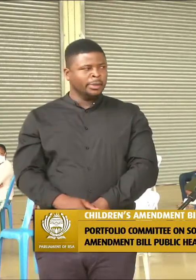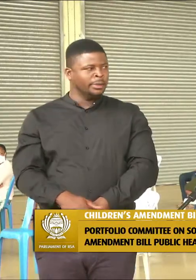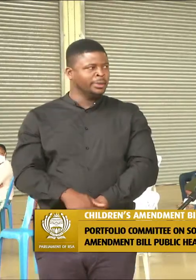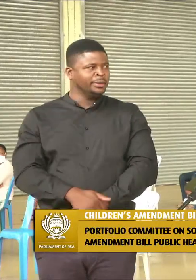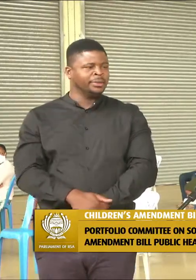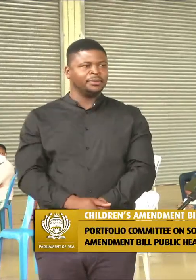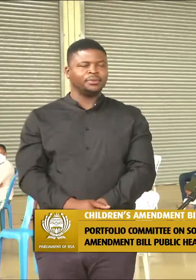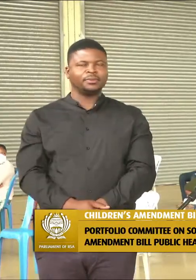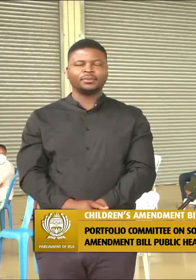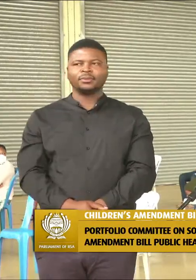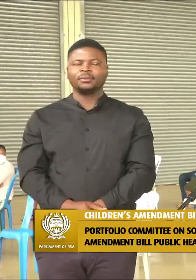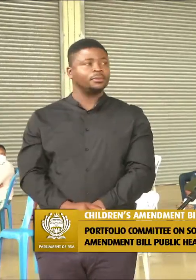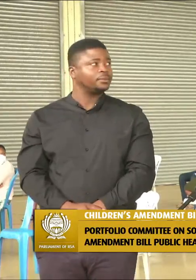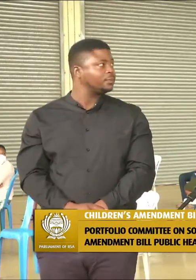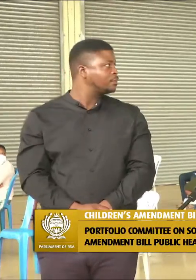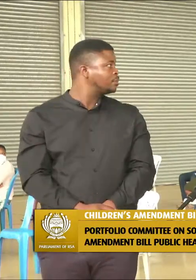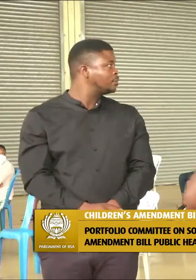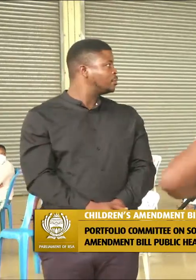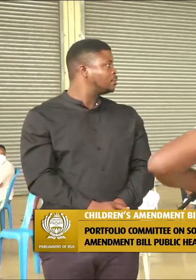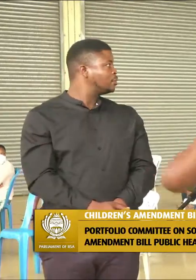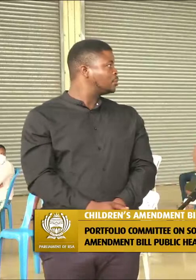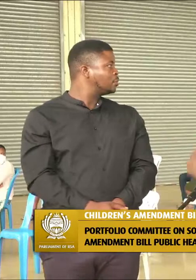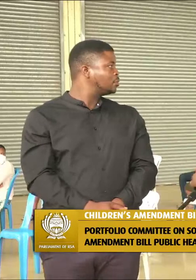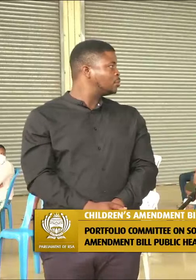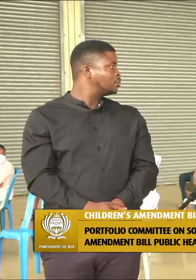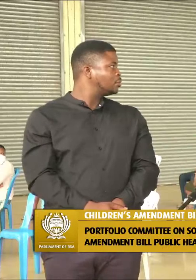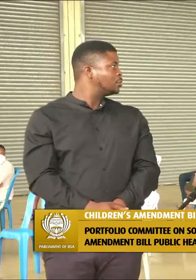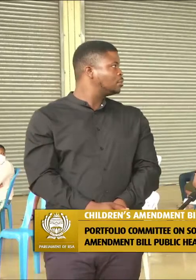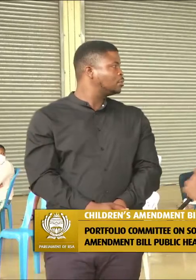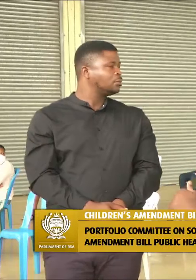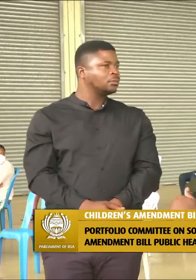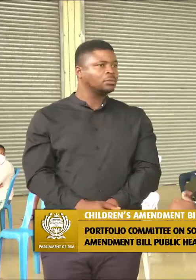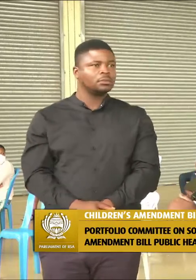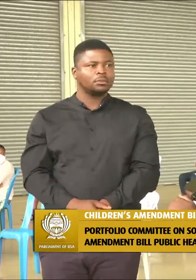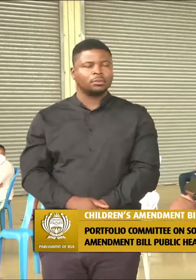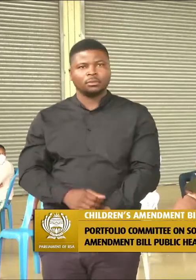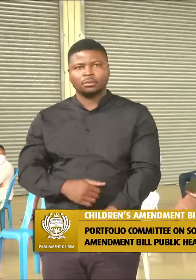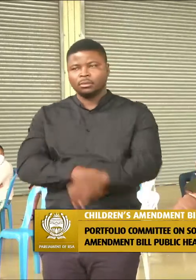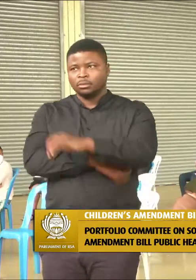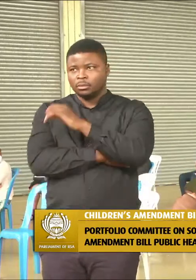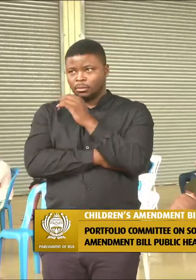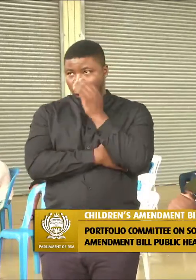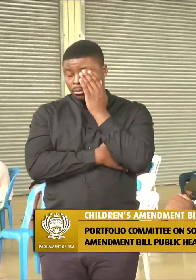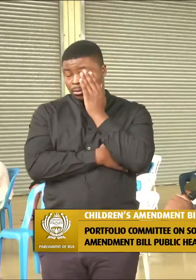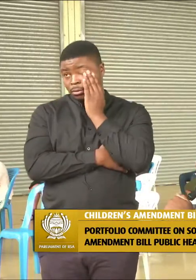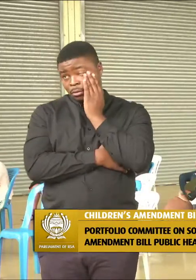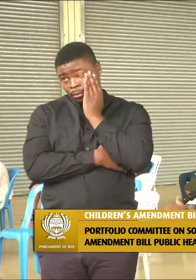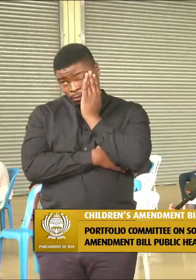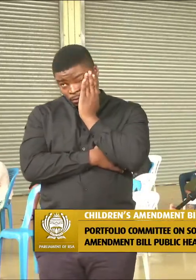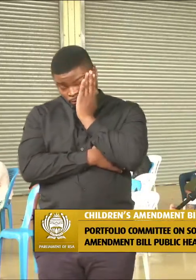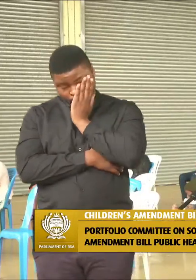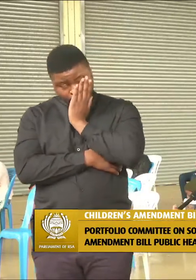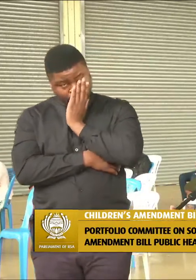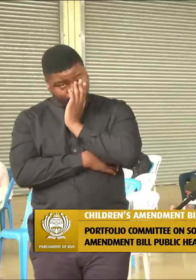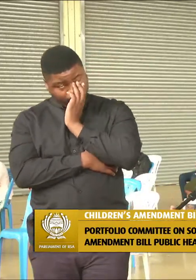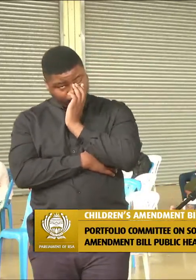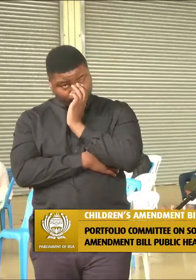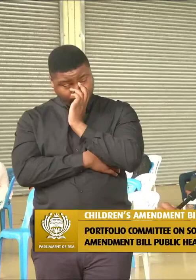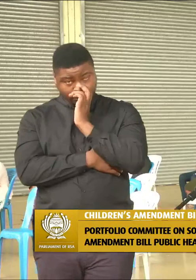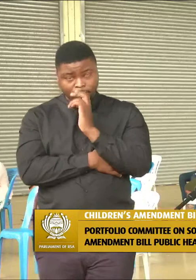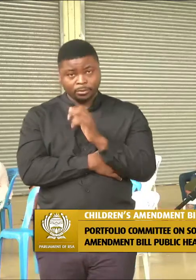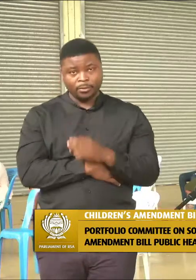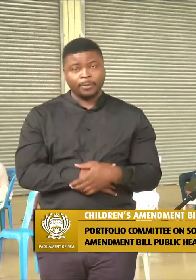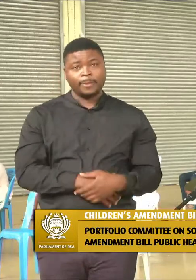ke abasebenzi ke baseParliament bayobe sebedlulisela endaweni efanele kanti bakhona nosonhlala kahle lapha